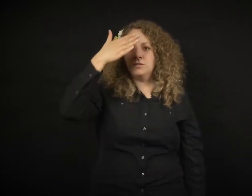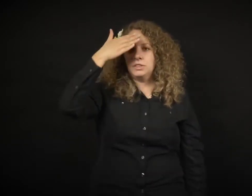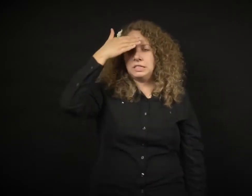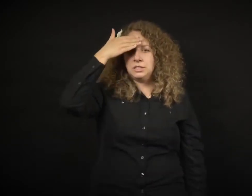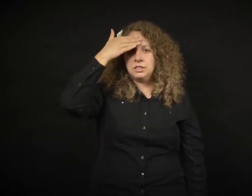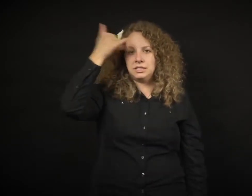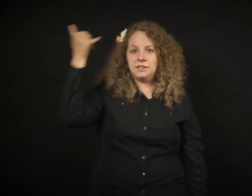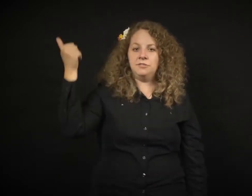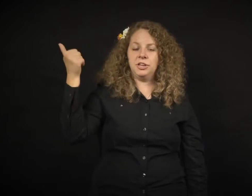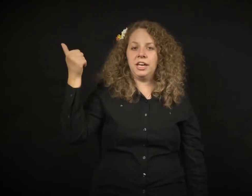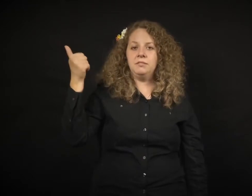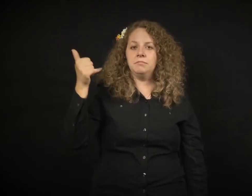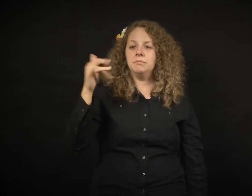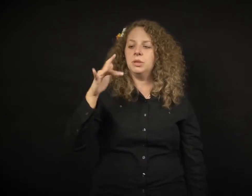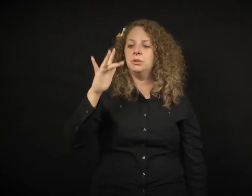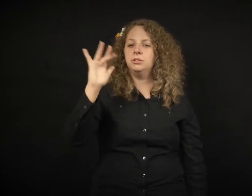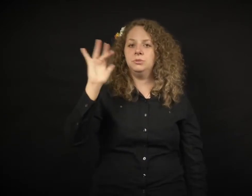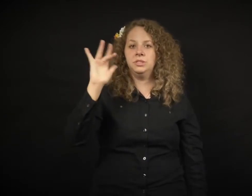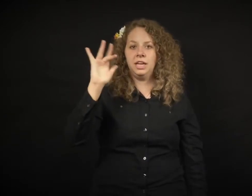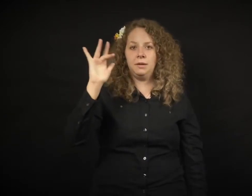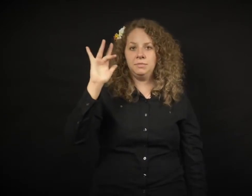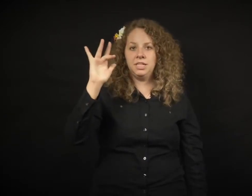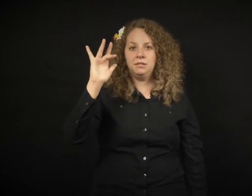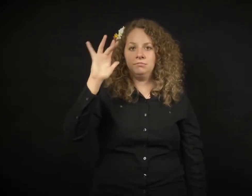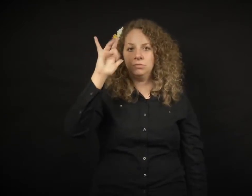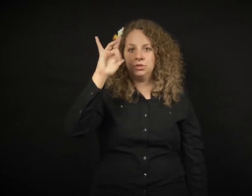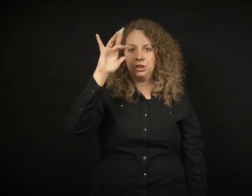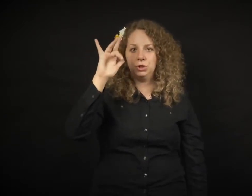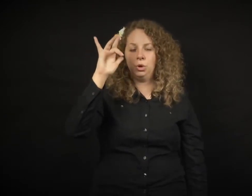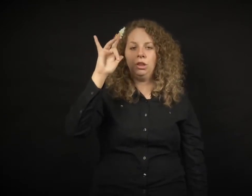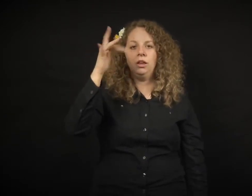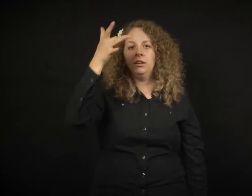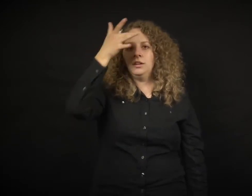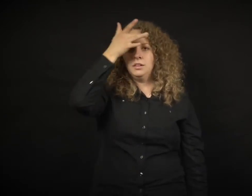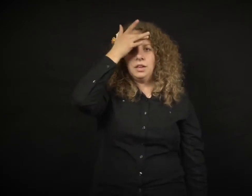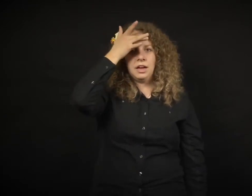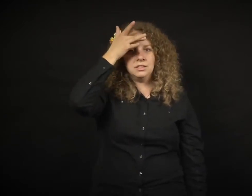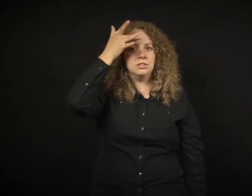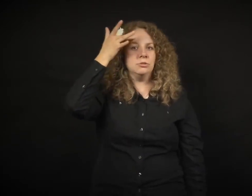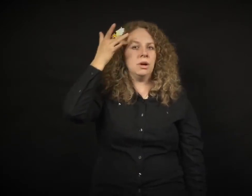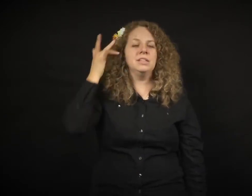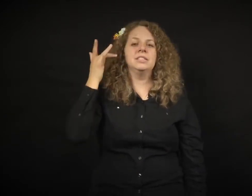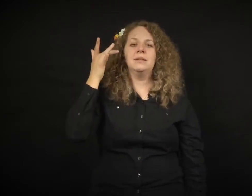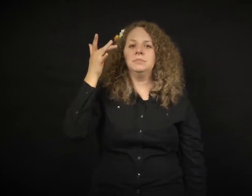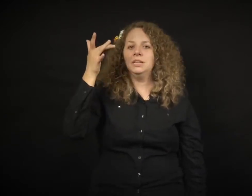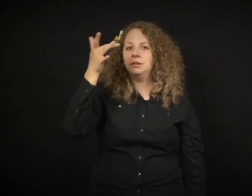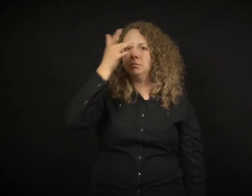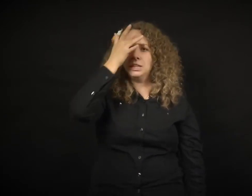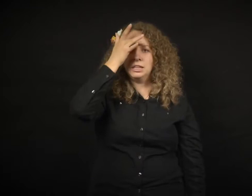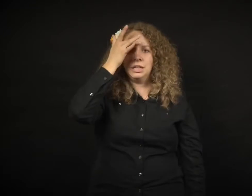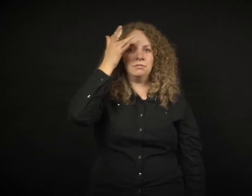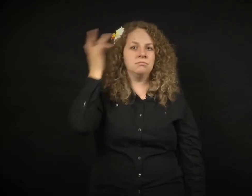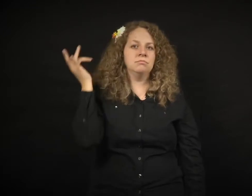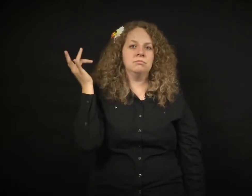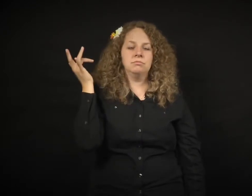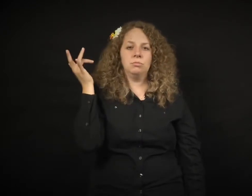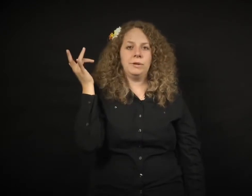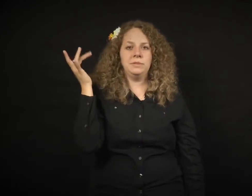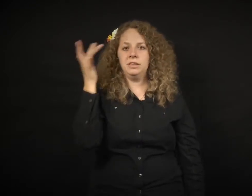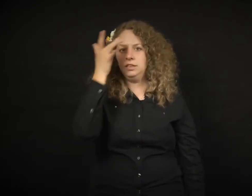This is the sign forget, but you can use the empty, the null, as in your mind is empty, completely wiped clean,